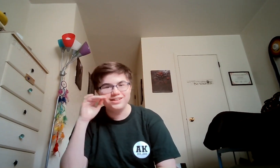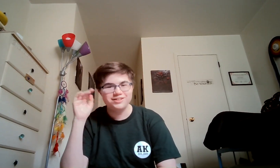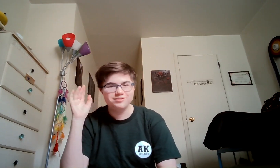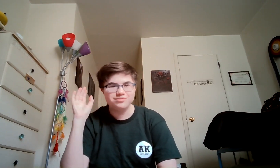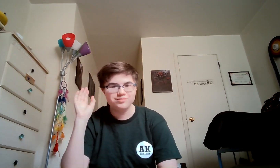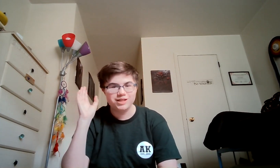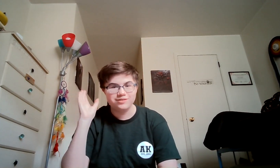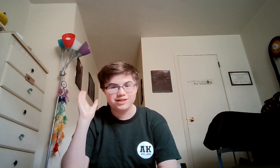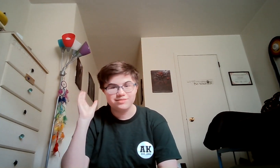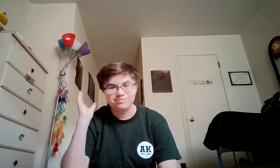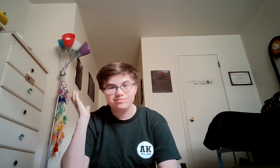But anyway,